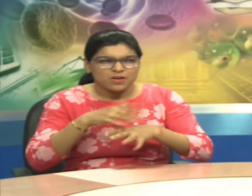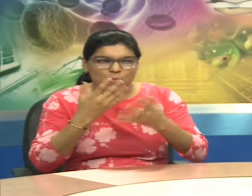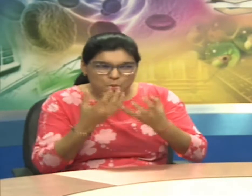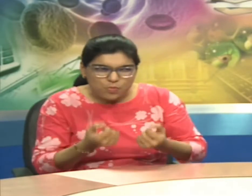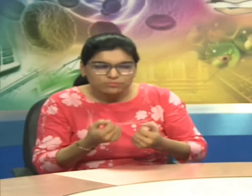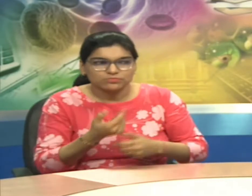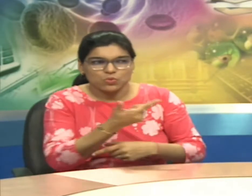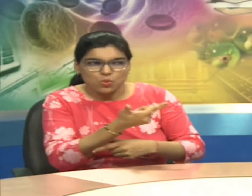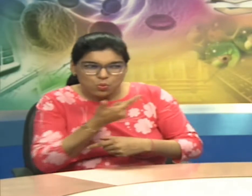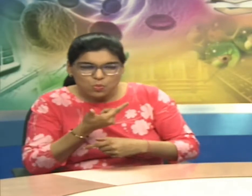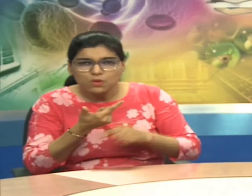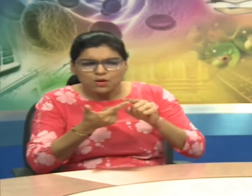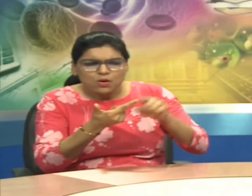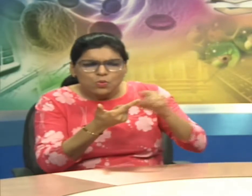in which we have to